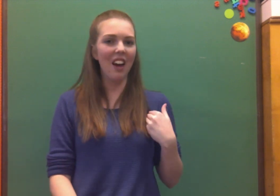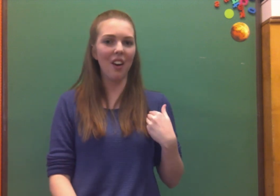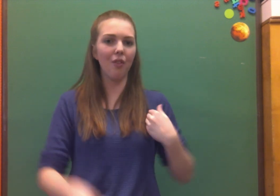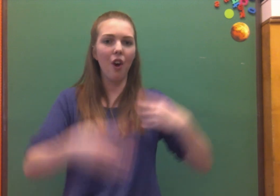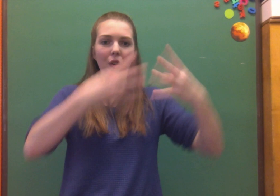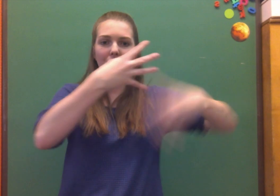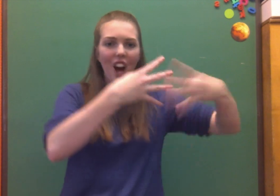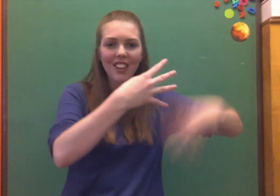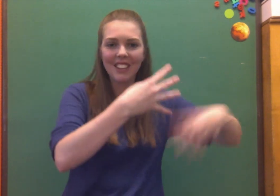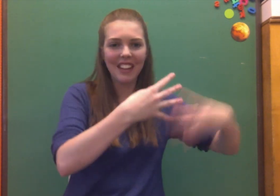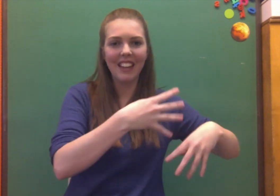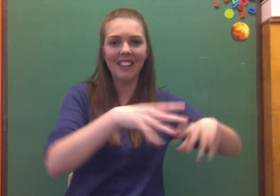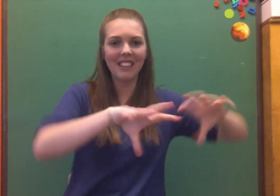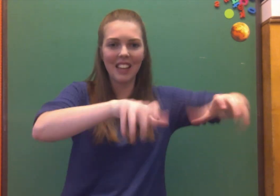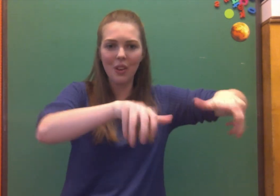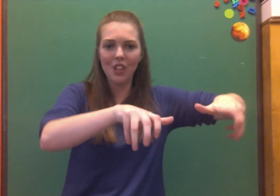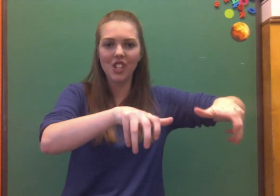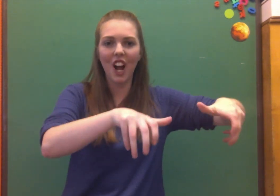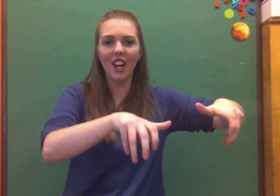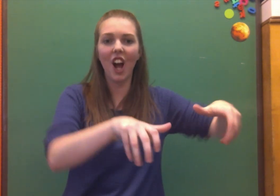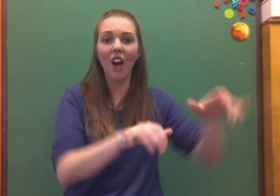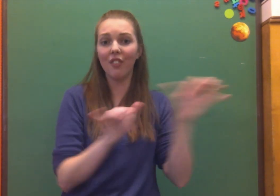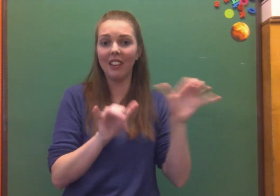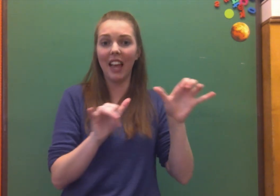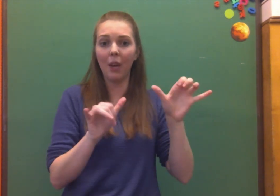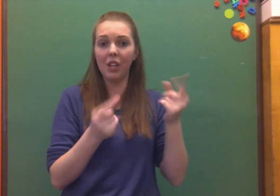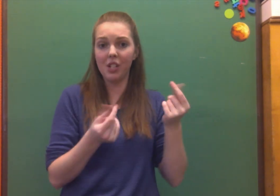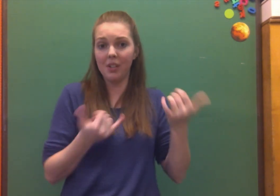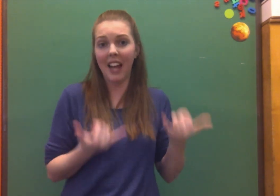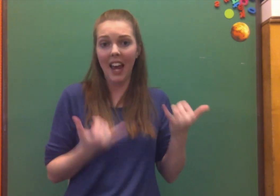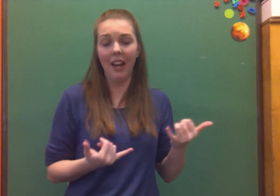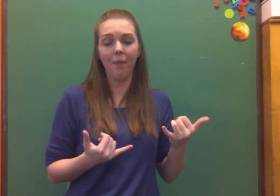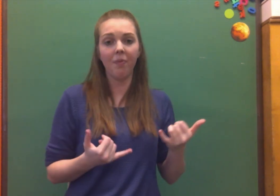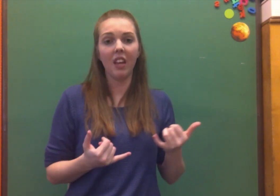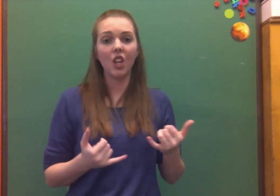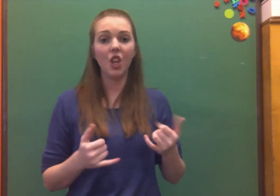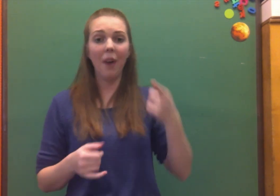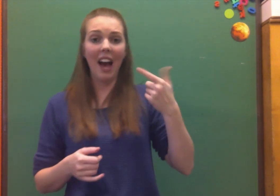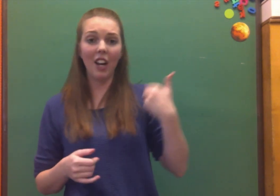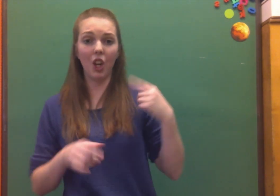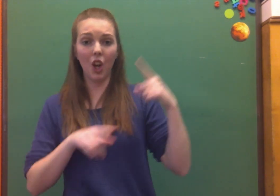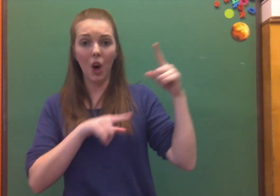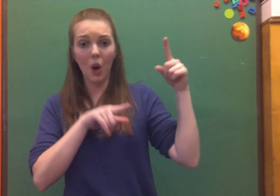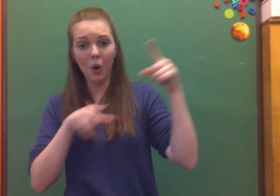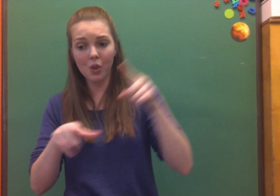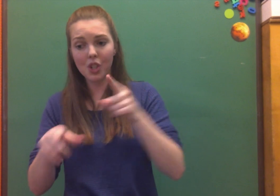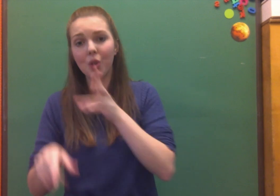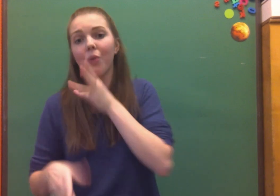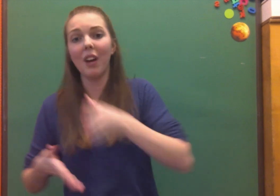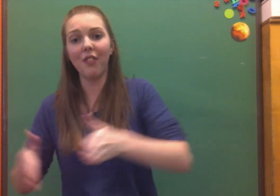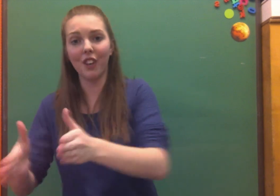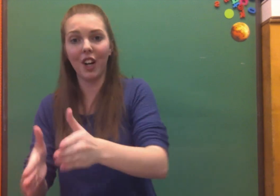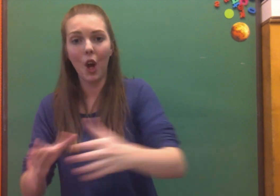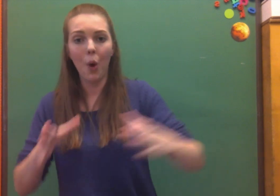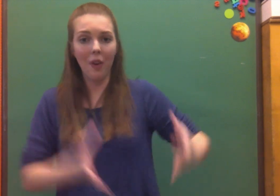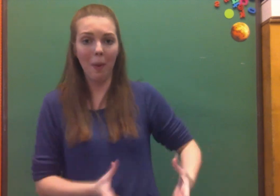have faucets that you could turn on and off like we do today. You had to go to the river with a